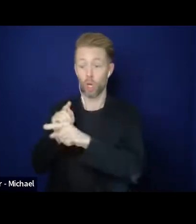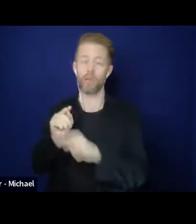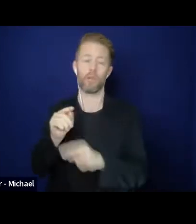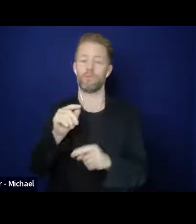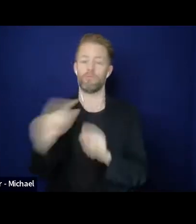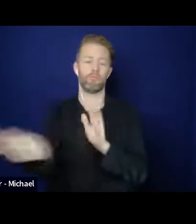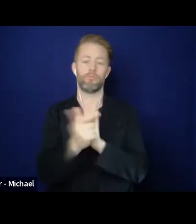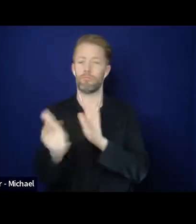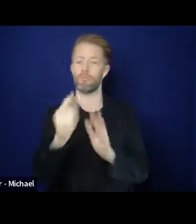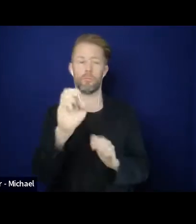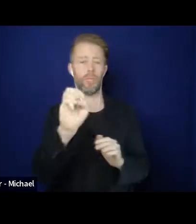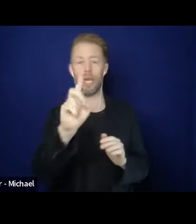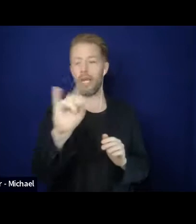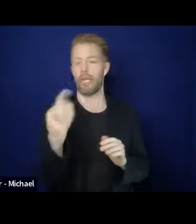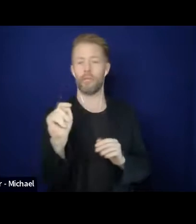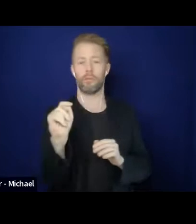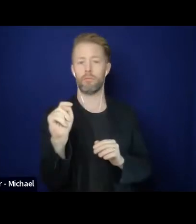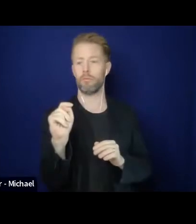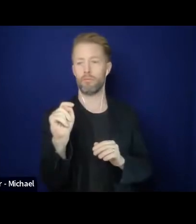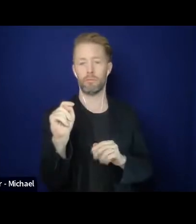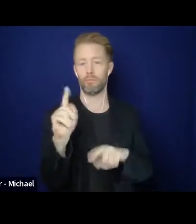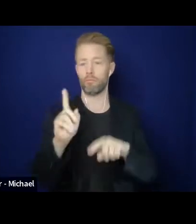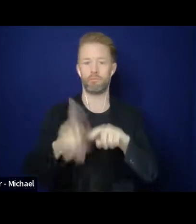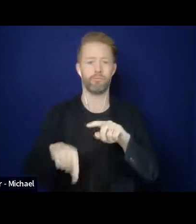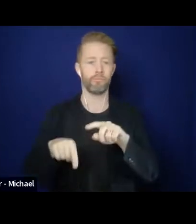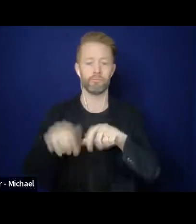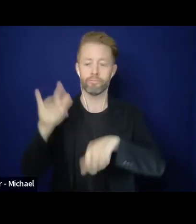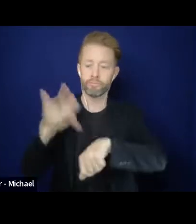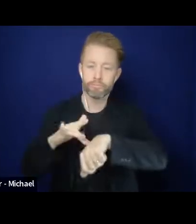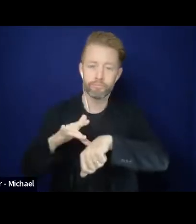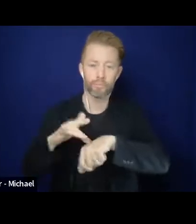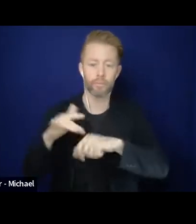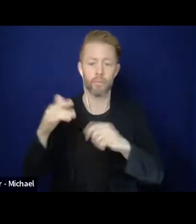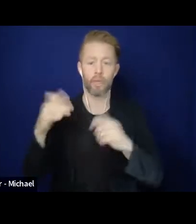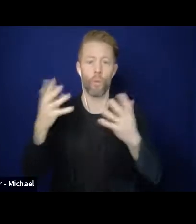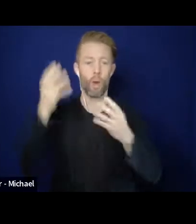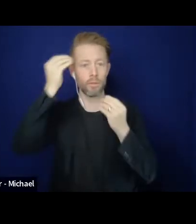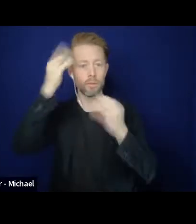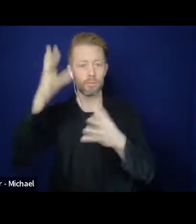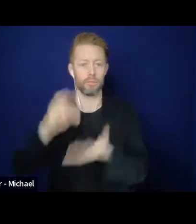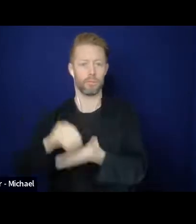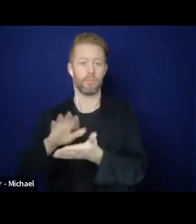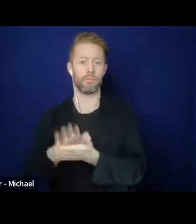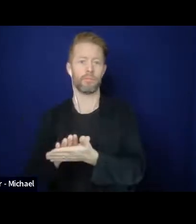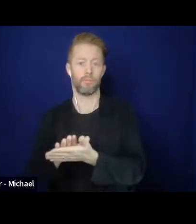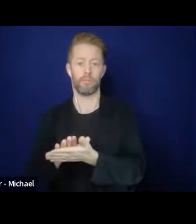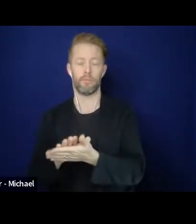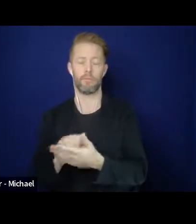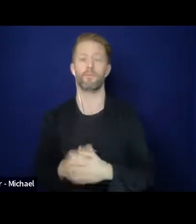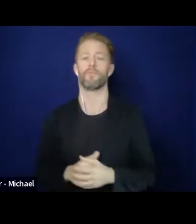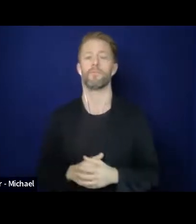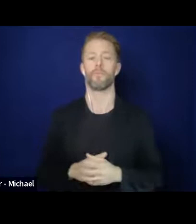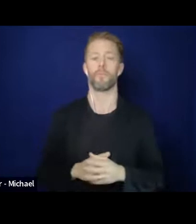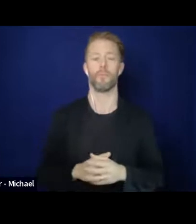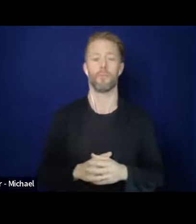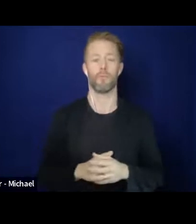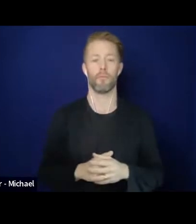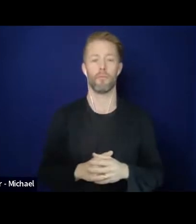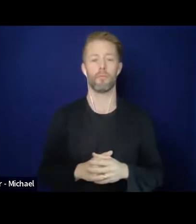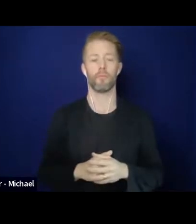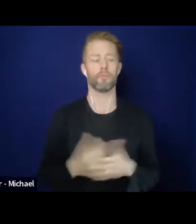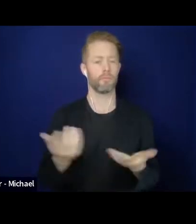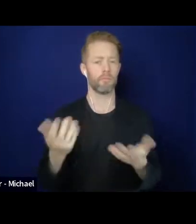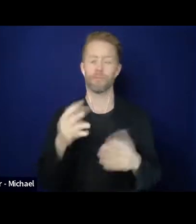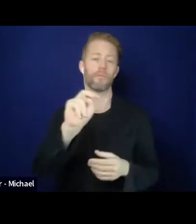edits whatsoever to the information that they have provided to the system. Now, that sounds like a nightmare